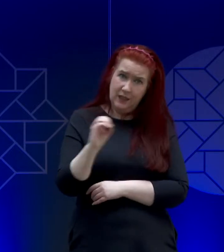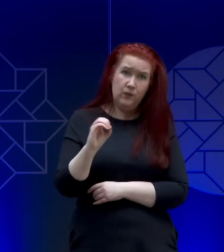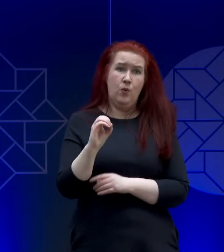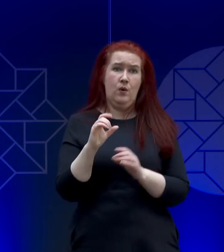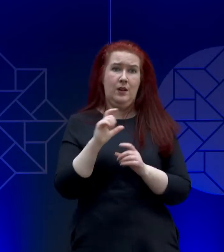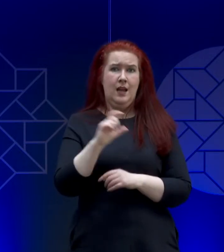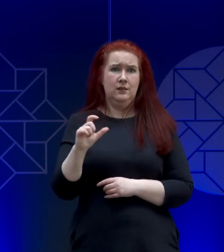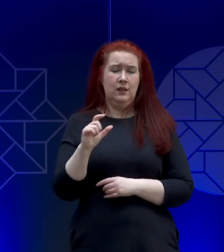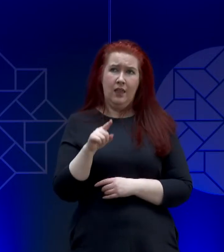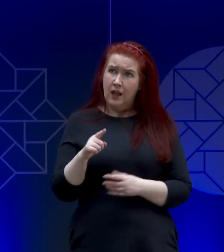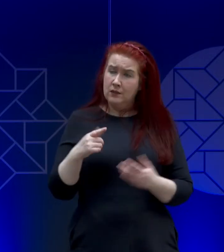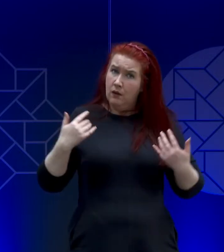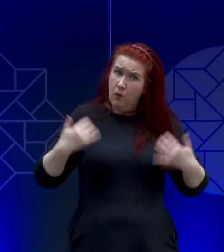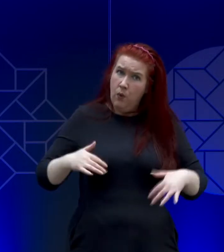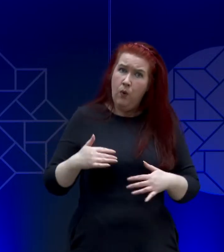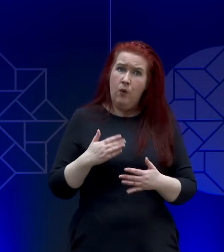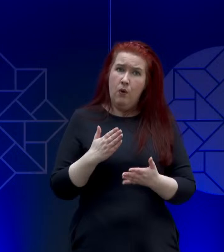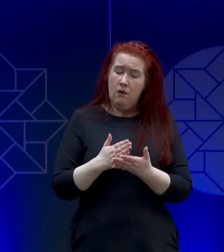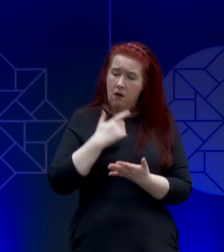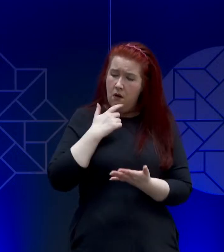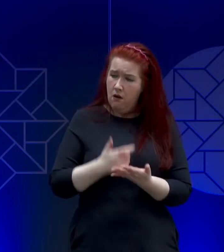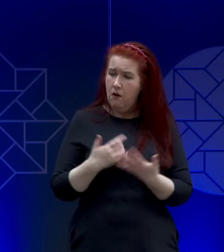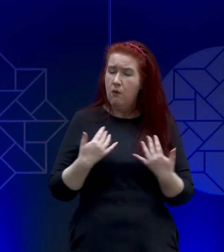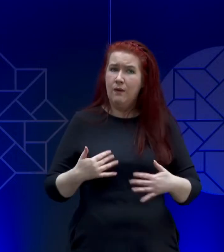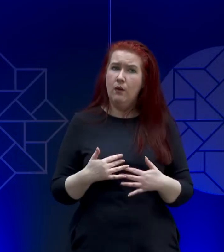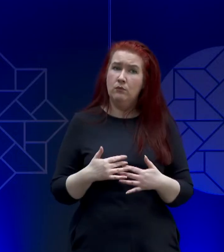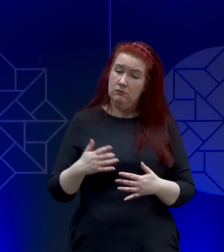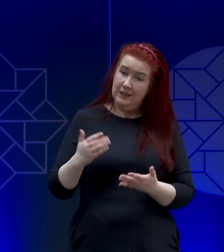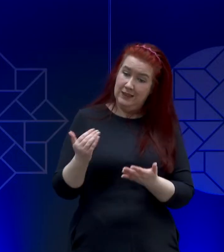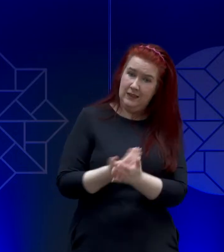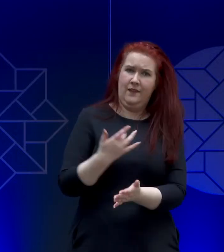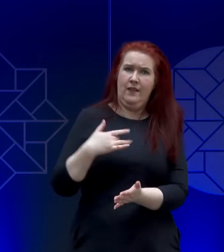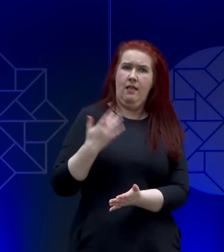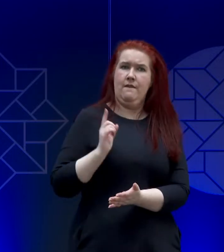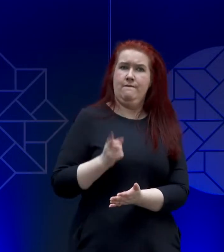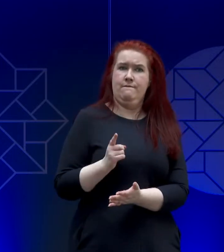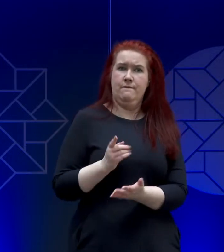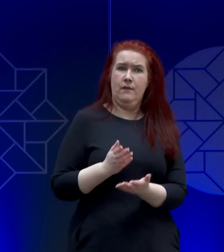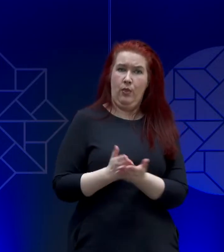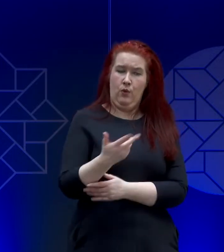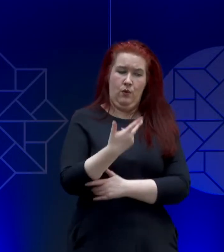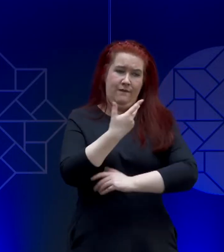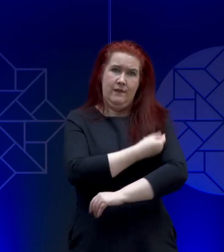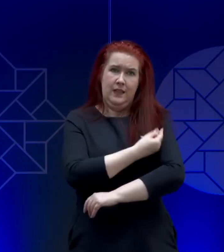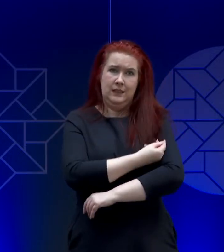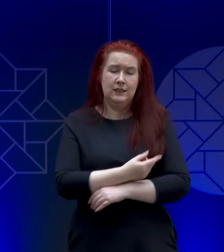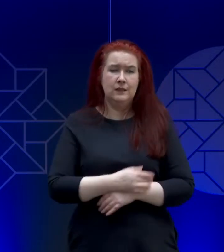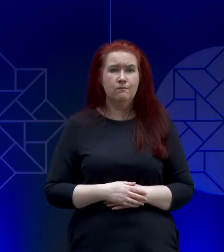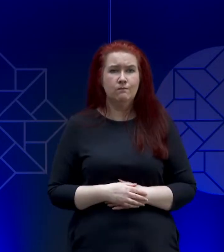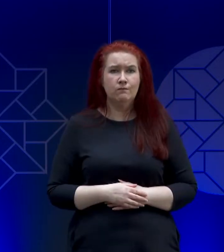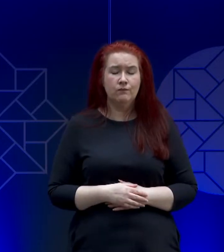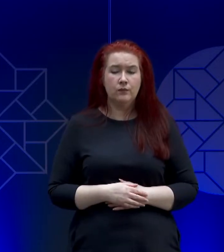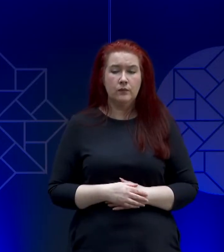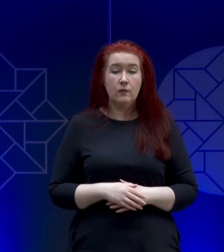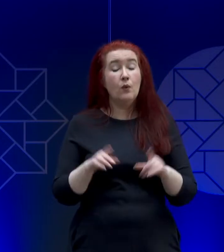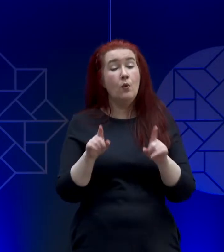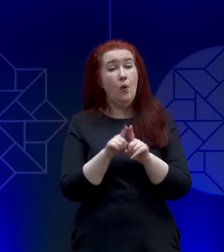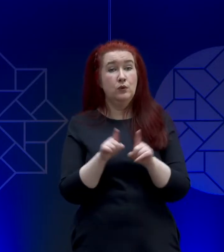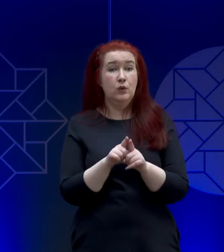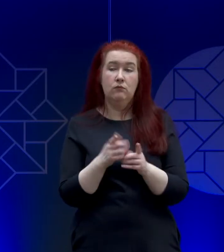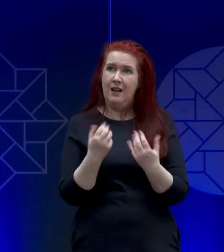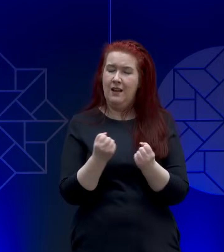remarkable, utterly remarkable life-saving achievement. And it includes cutting-edge research,